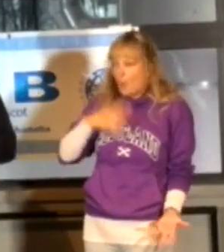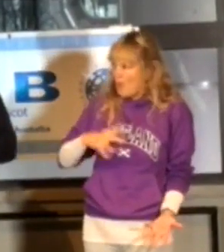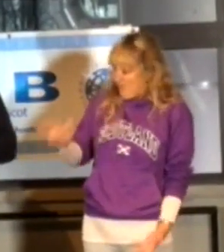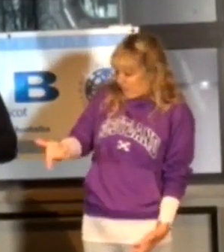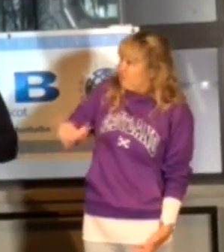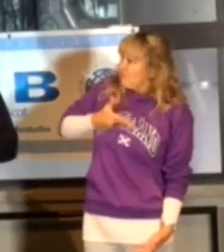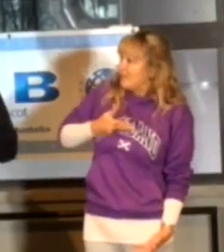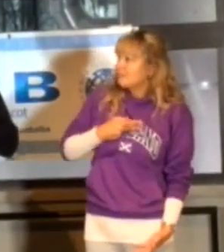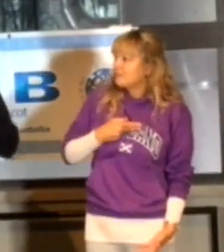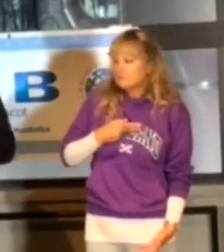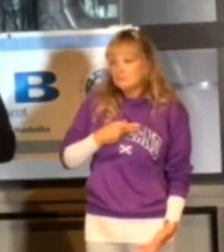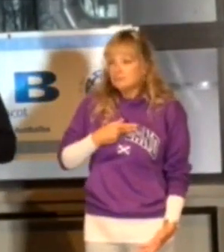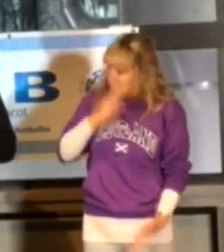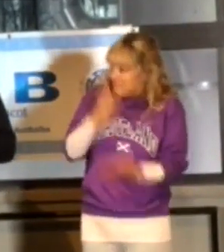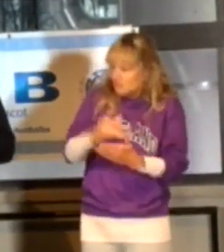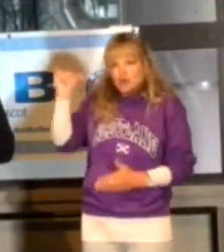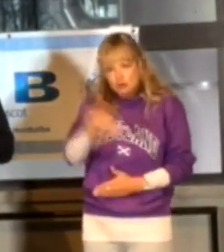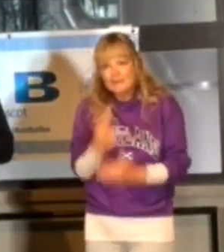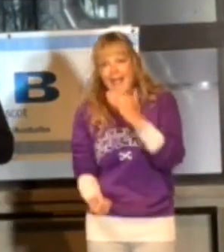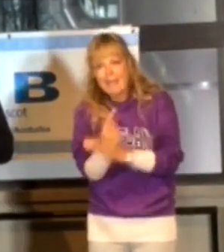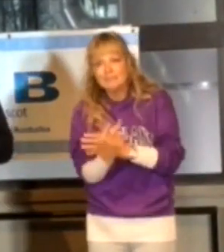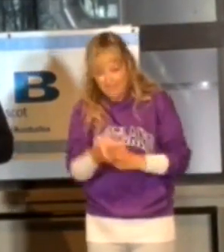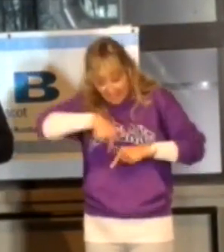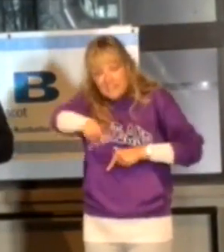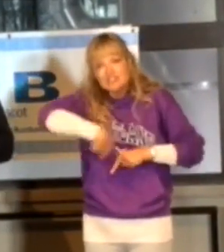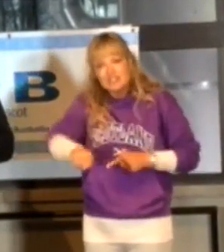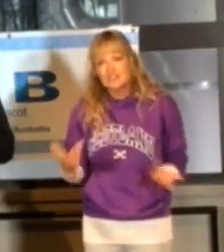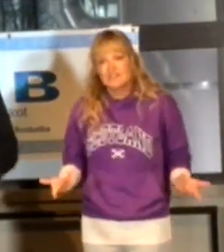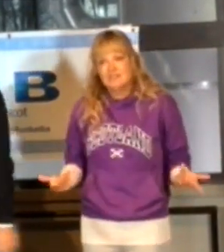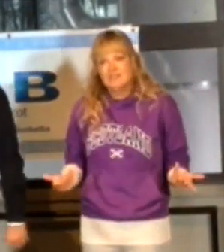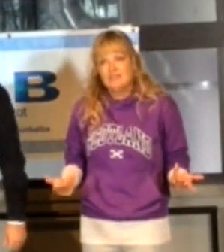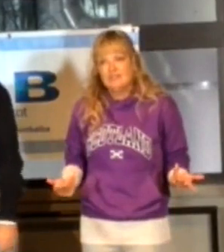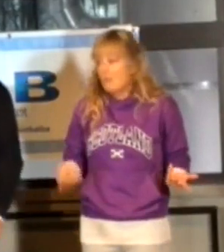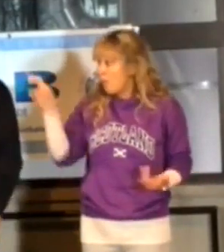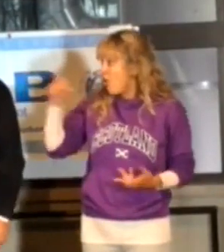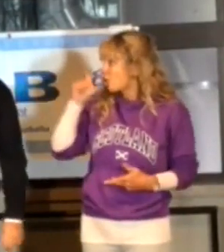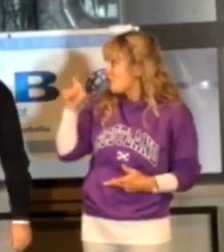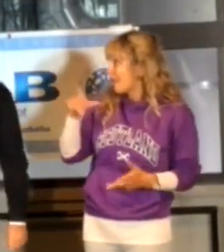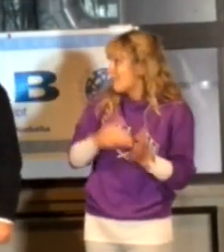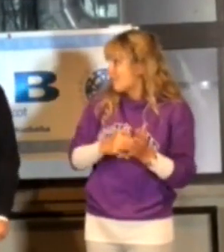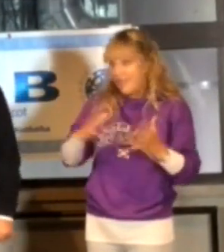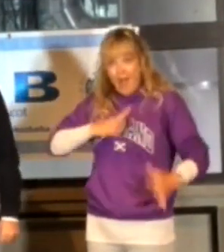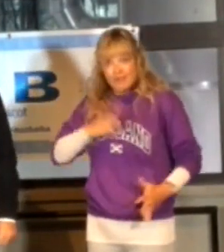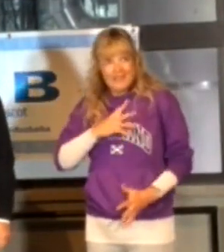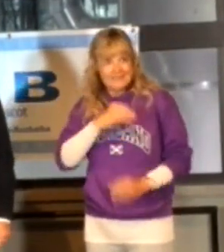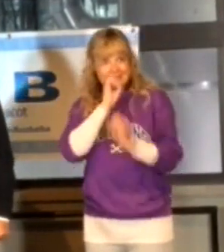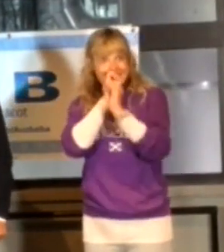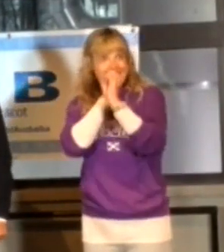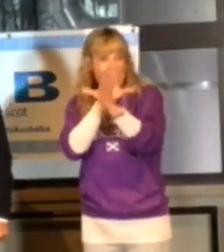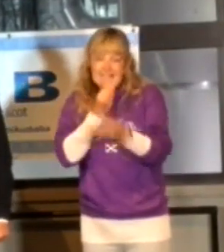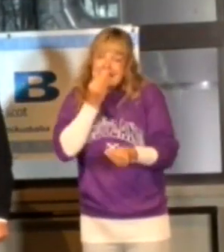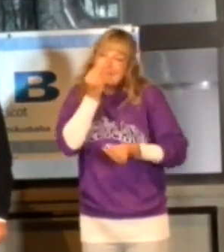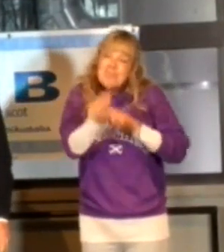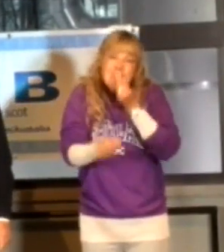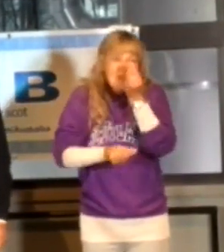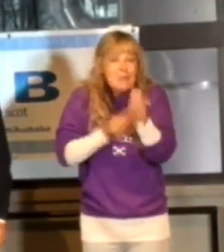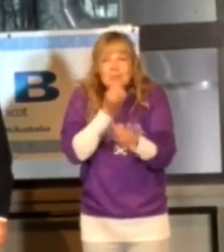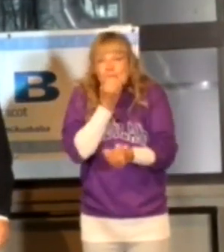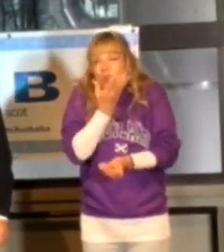rightfully believe should be carried out. And as Craig has already eloquently